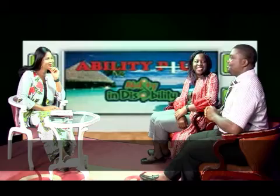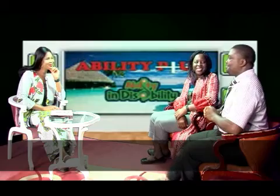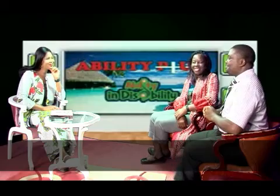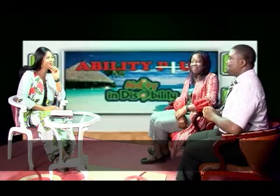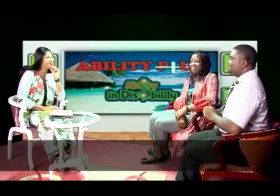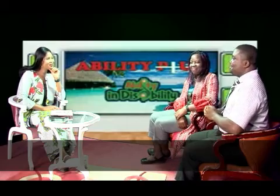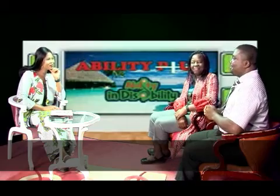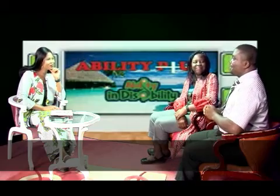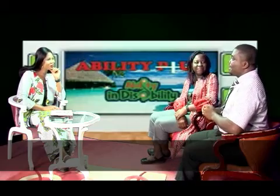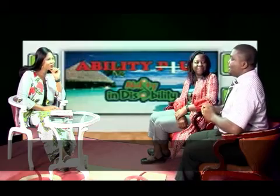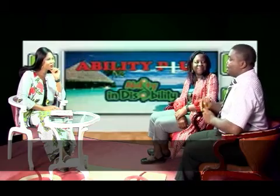much.